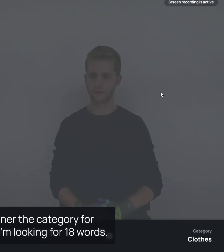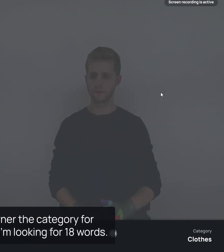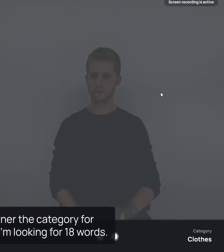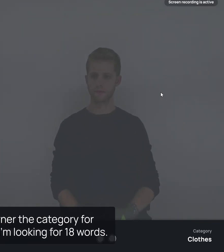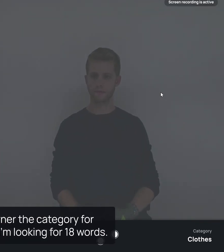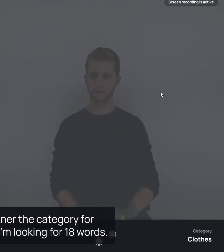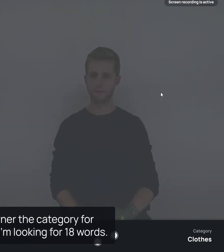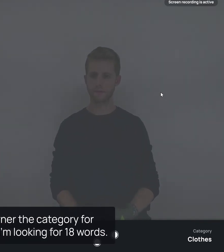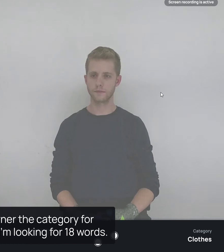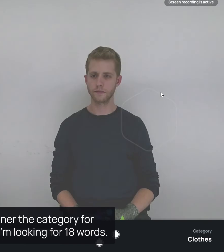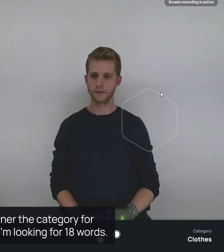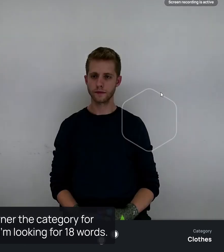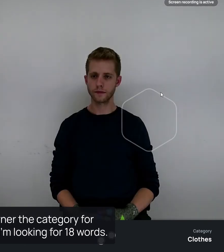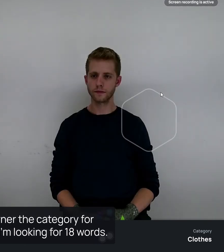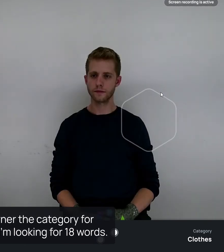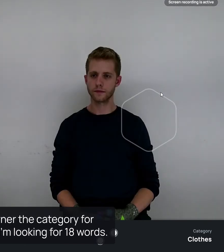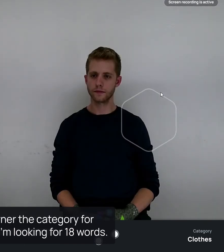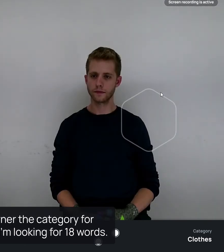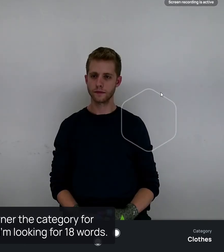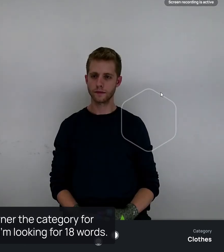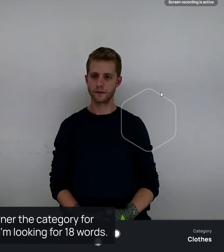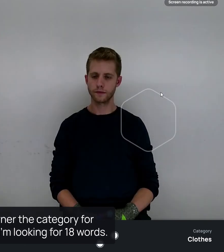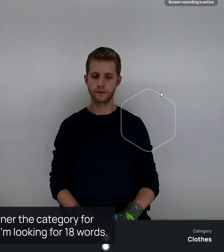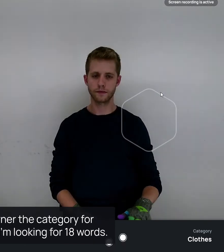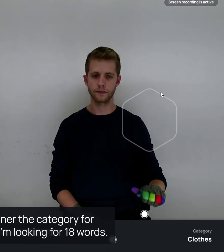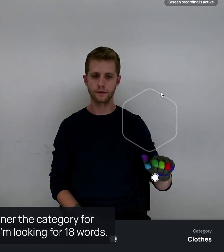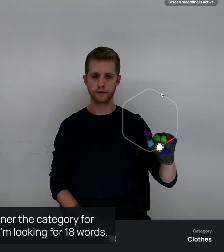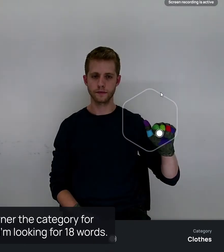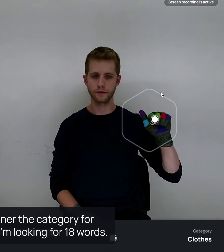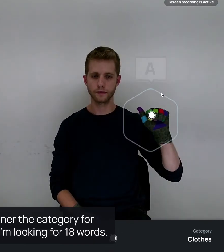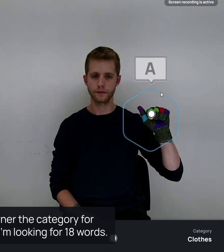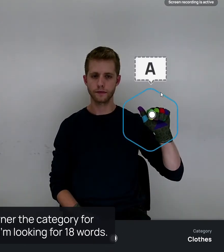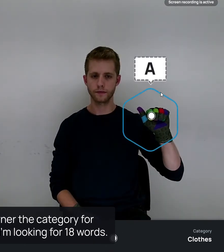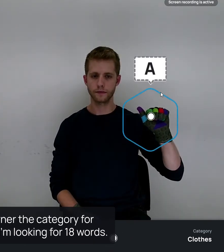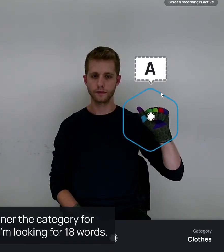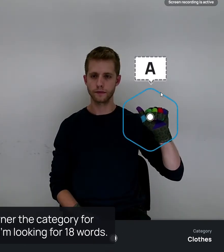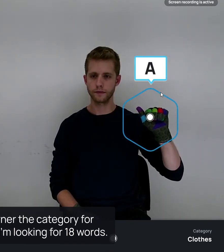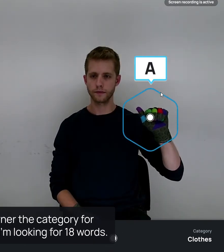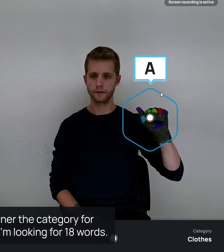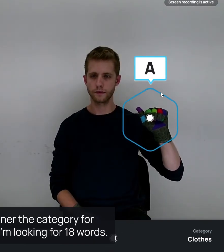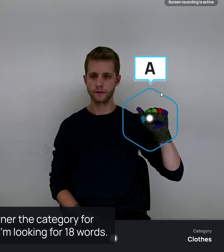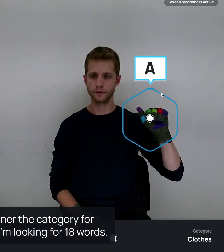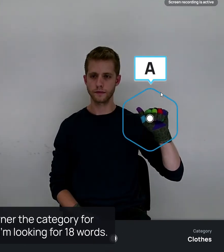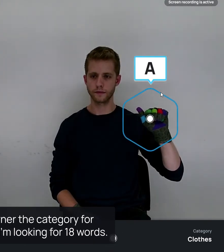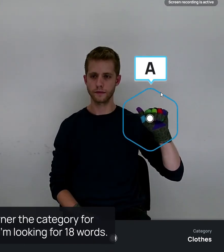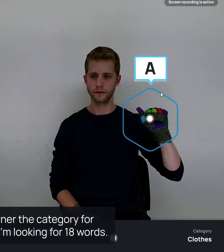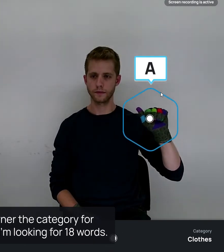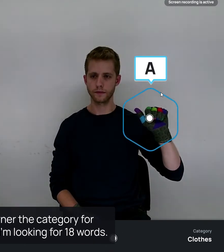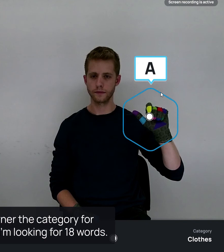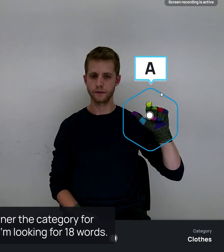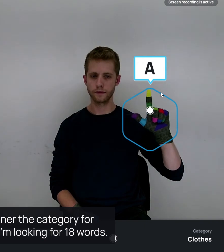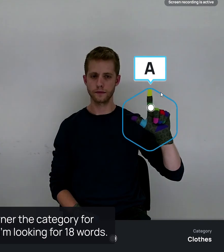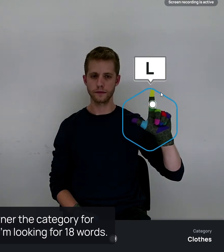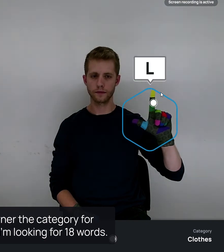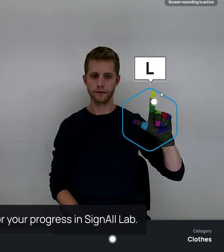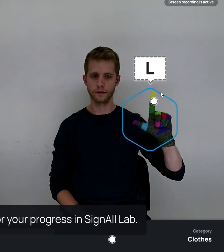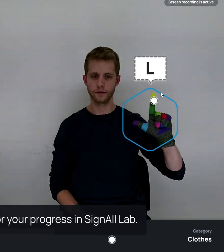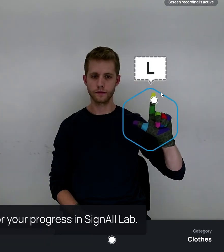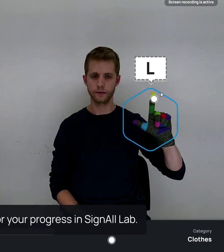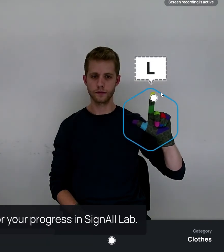possible. Notice in the bottom right corner, the category for this word search is clothes, and I'm looking for 18